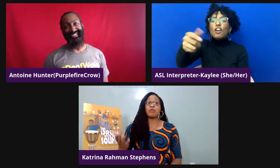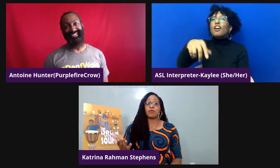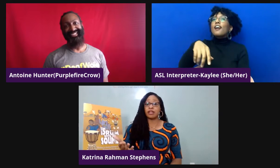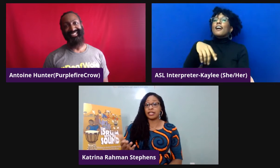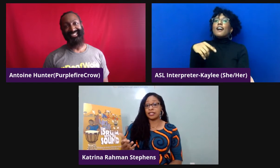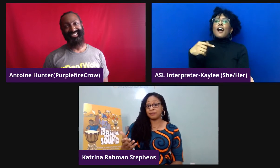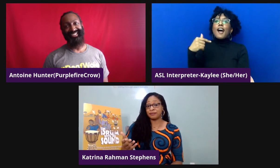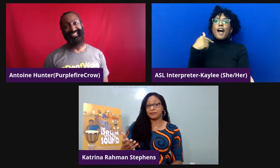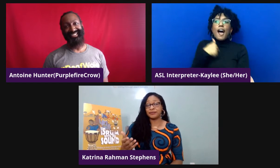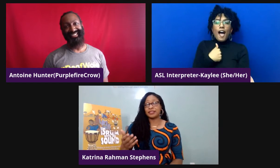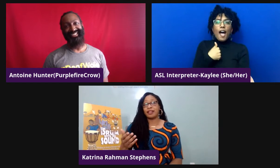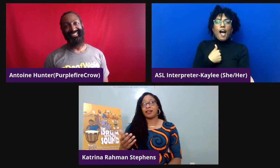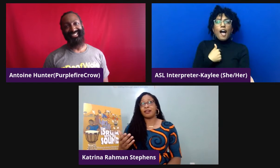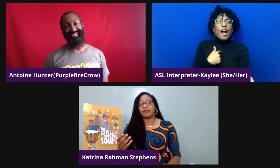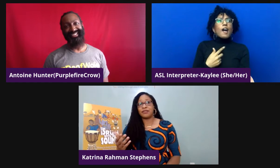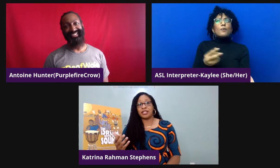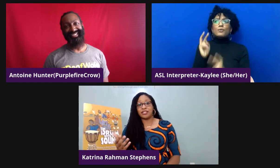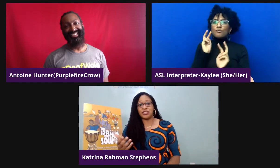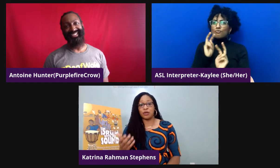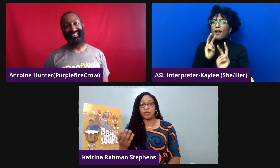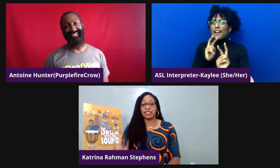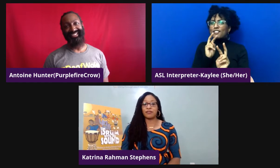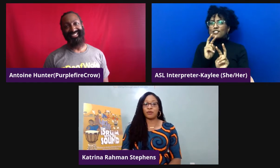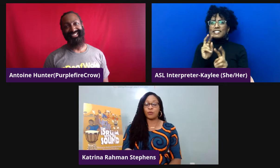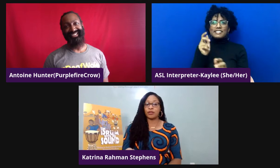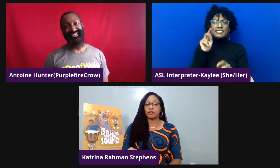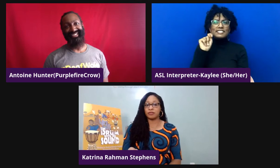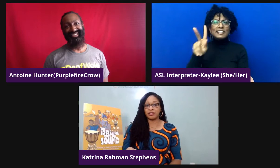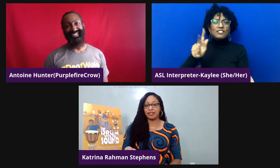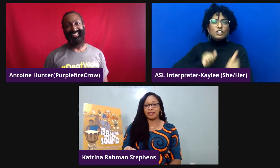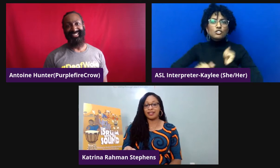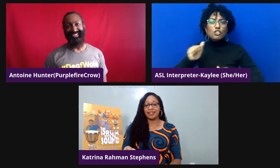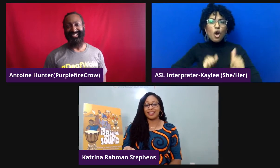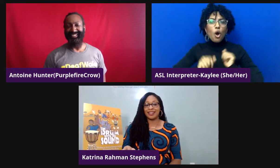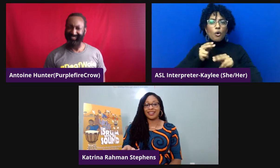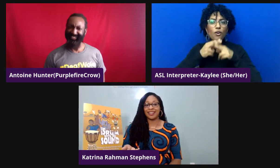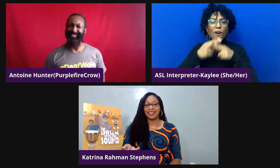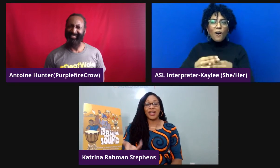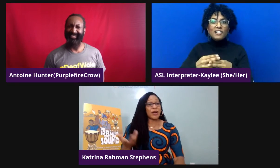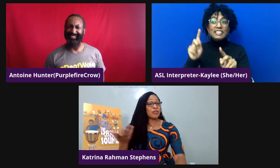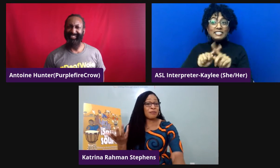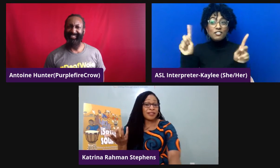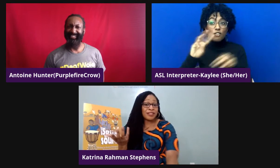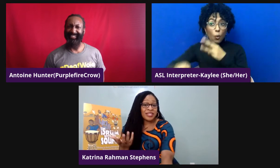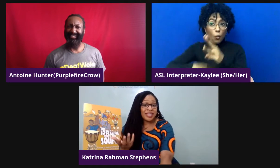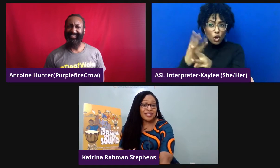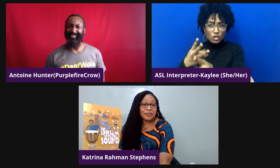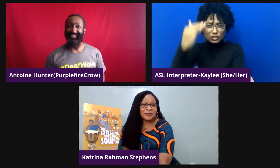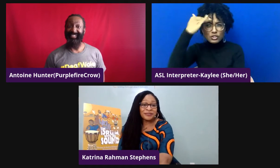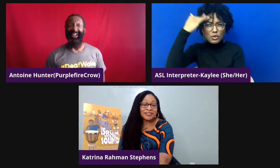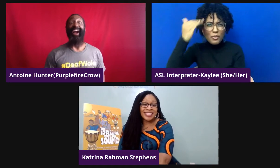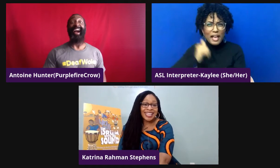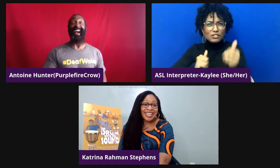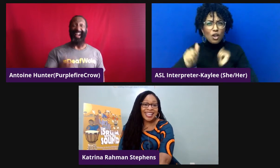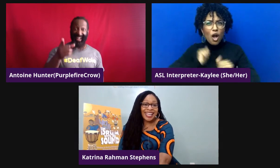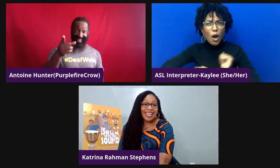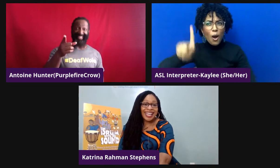a rerun of the show A Different World. Are you familiar with that show?